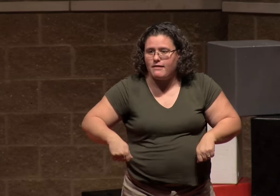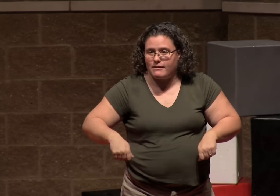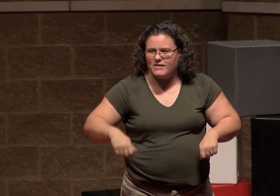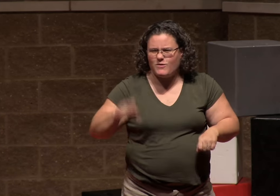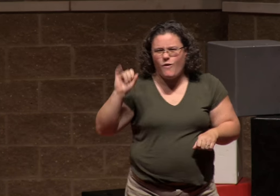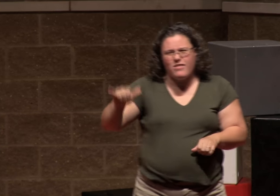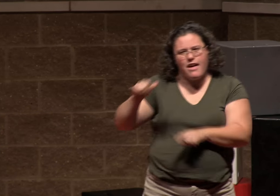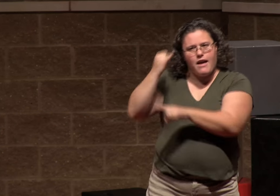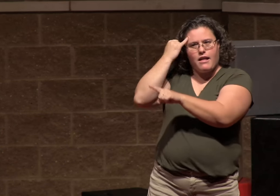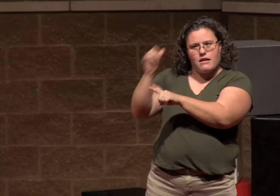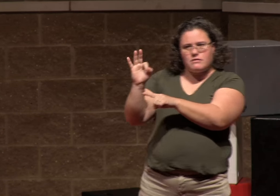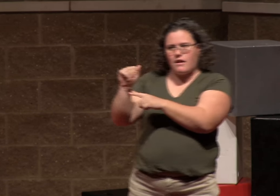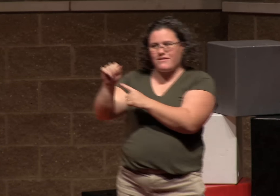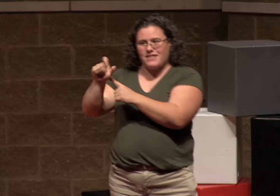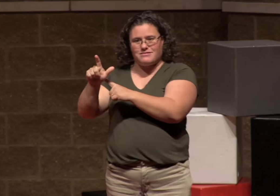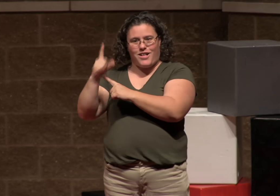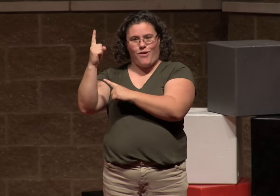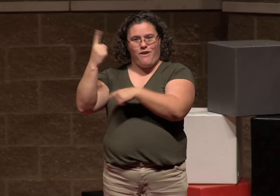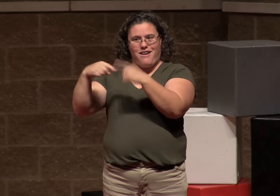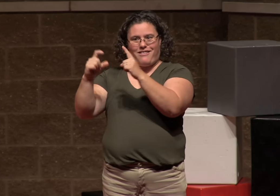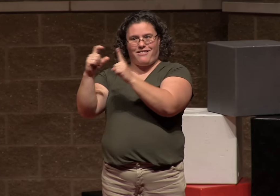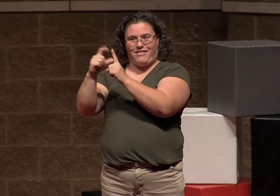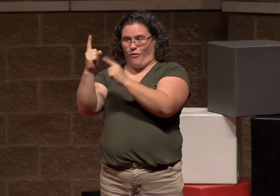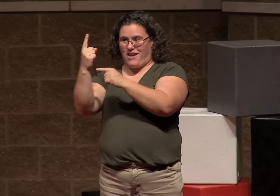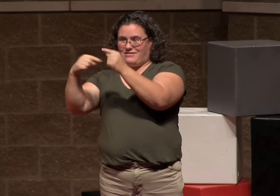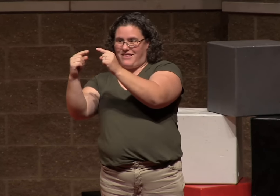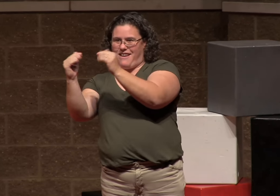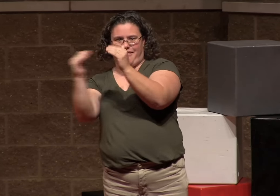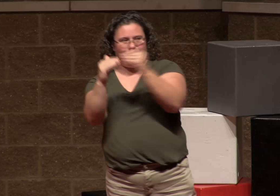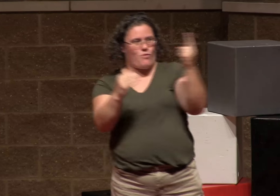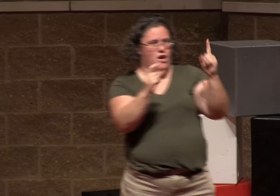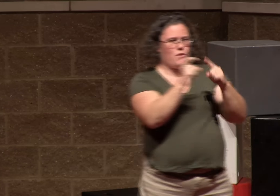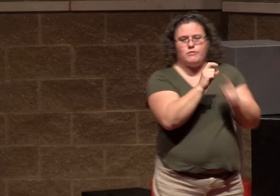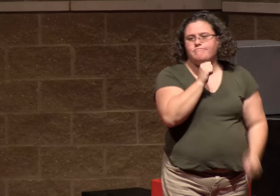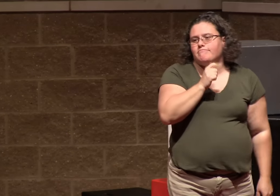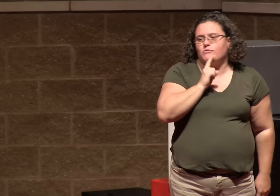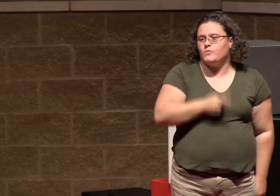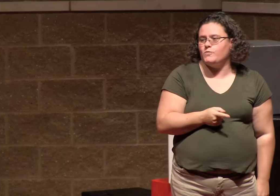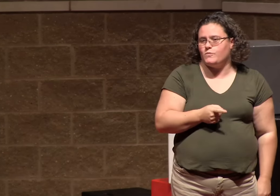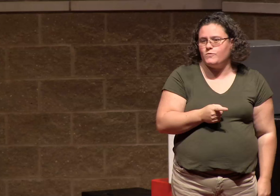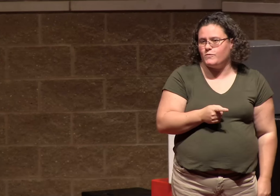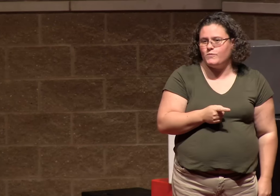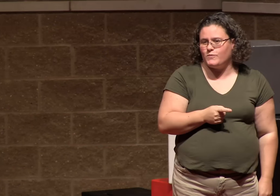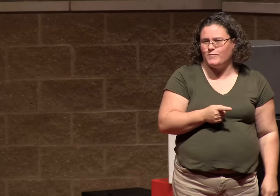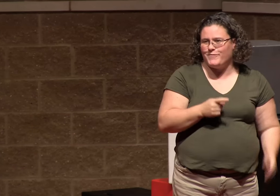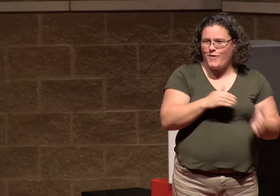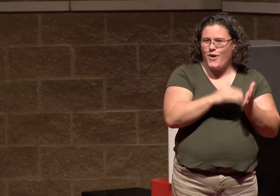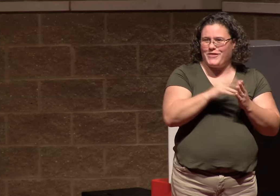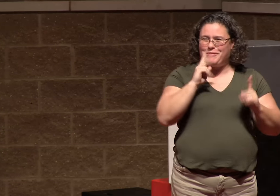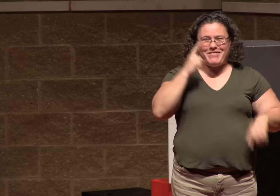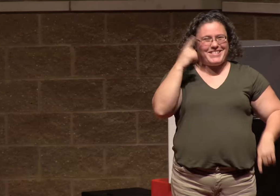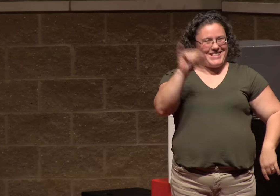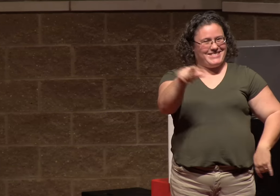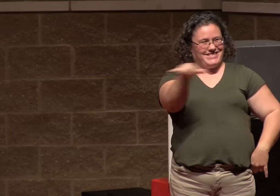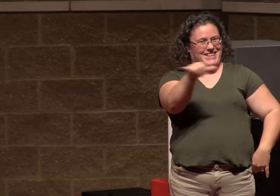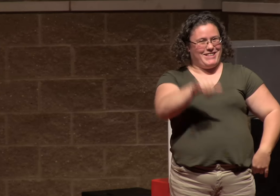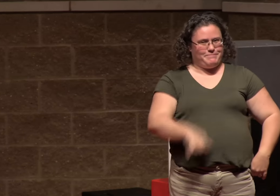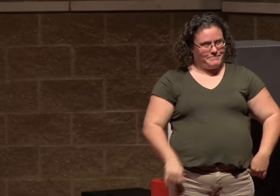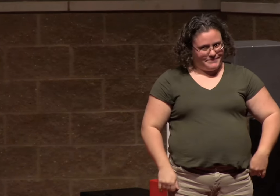that's not just one word to one word, ASL and English,